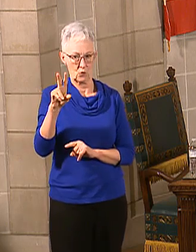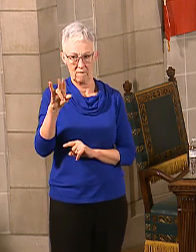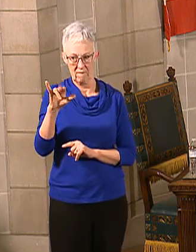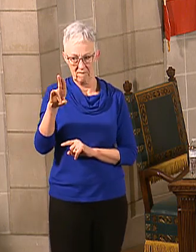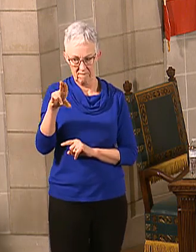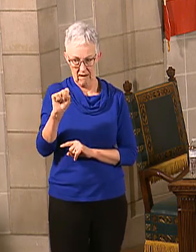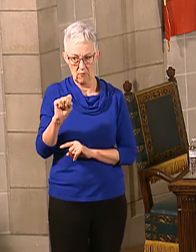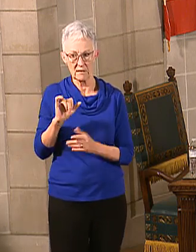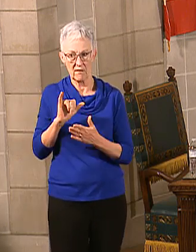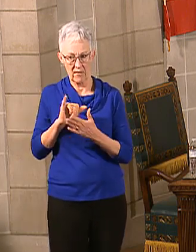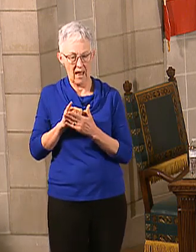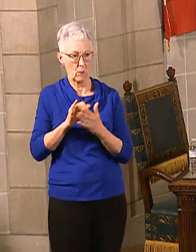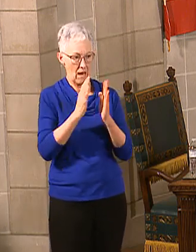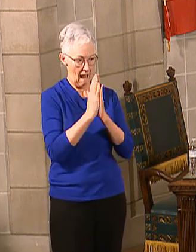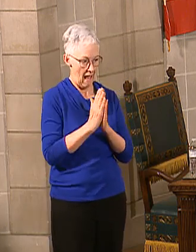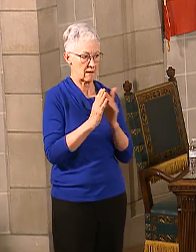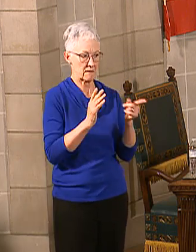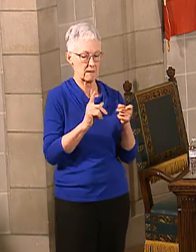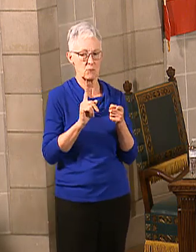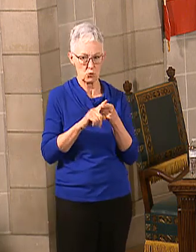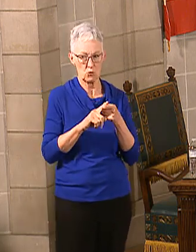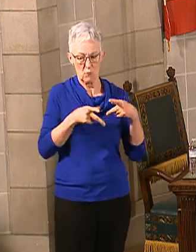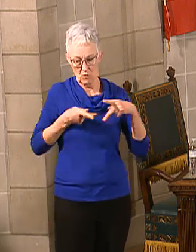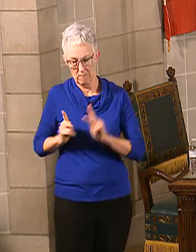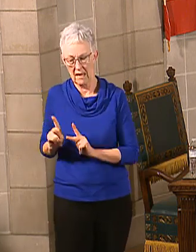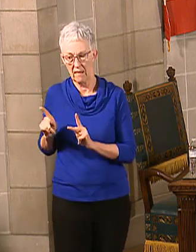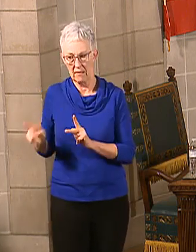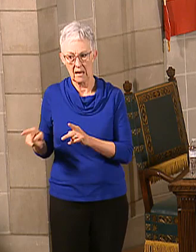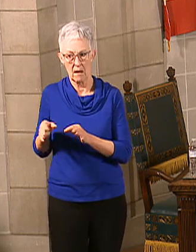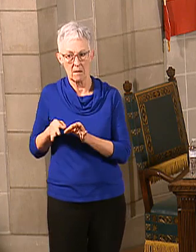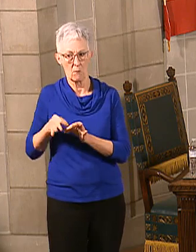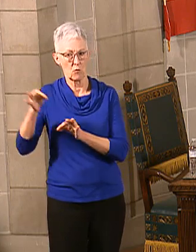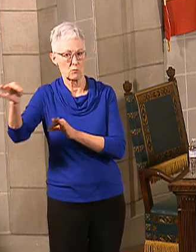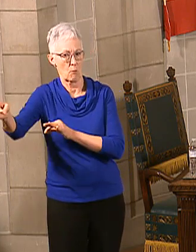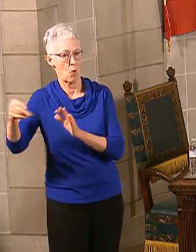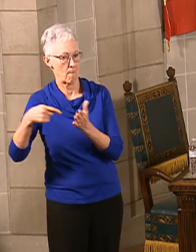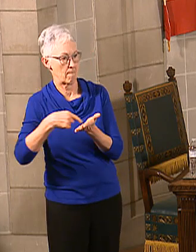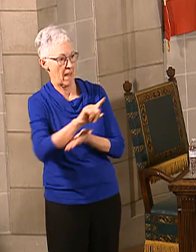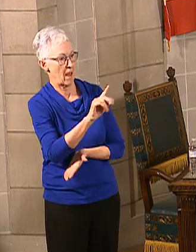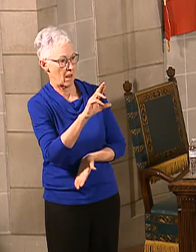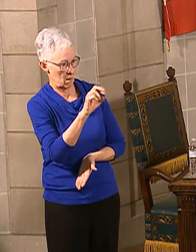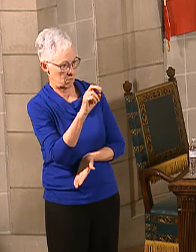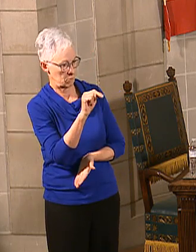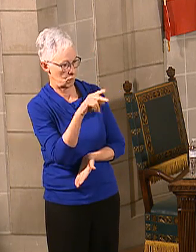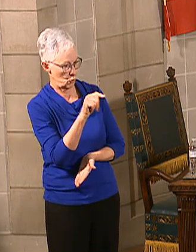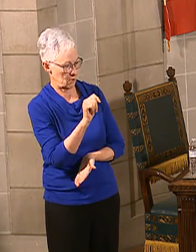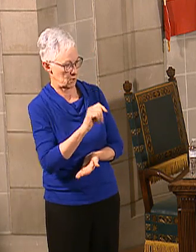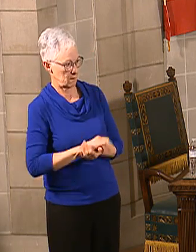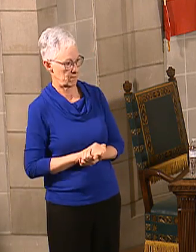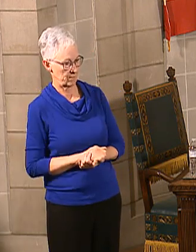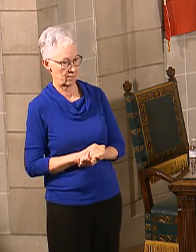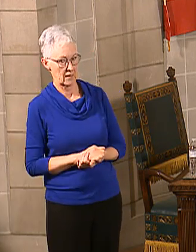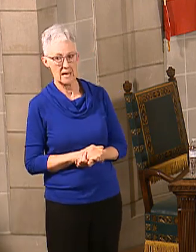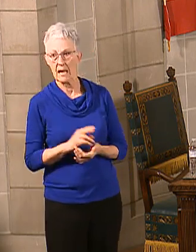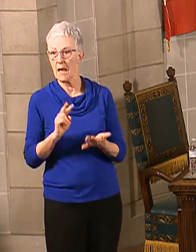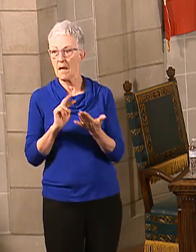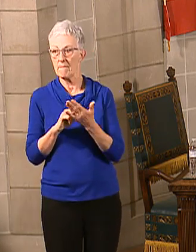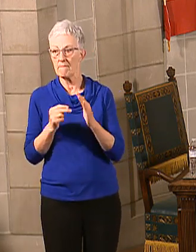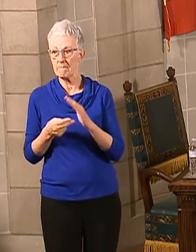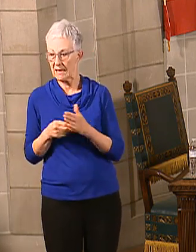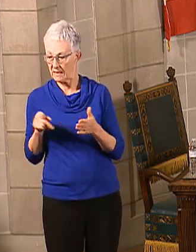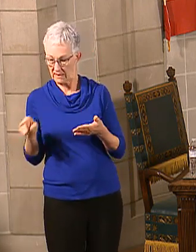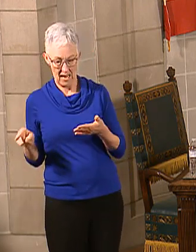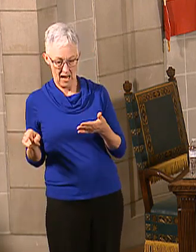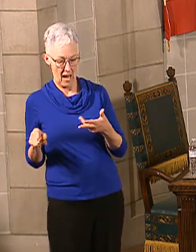criminal activity or vandalizing the units or so forth. But for anybody impacted by the coronavirus, it does defer it. Now, it doesn't mean that you